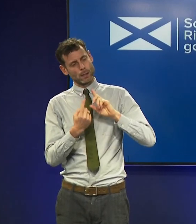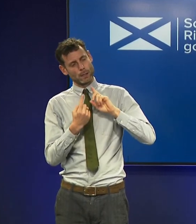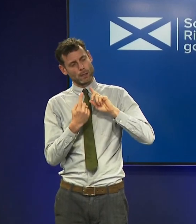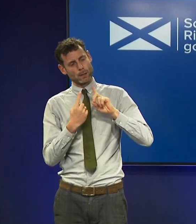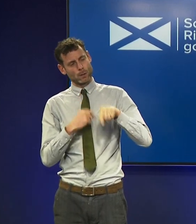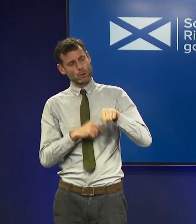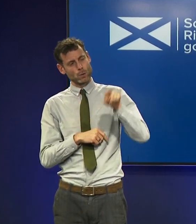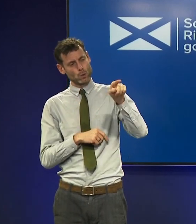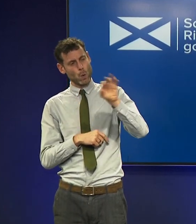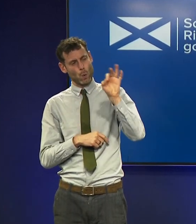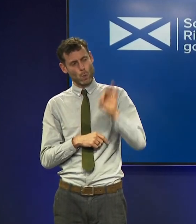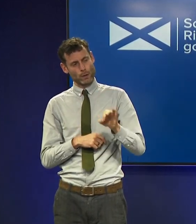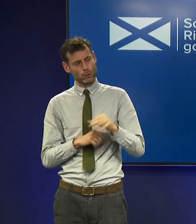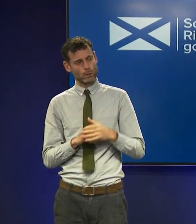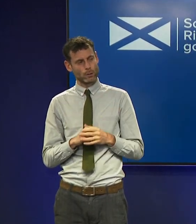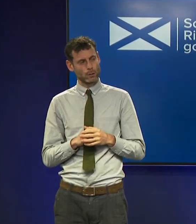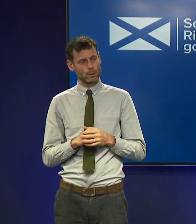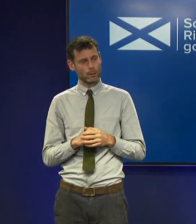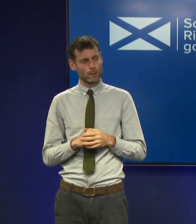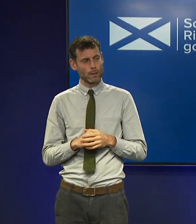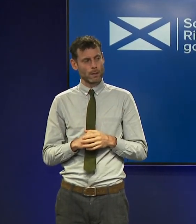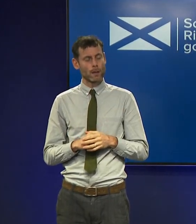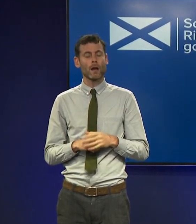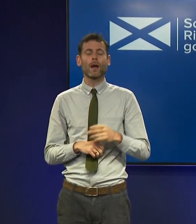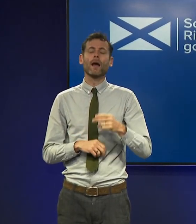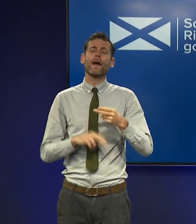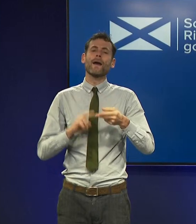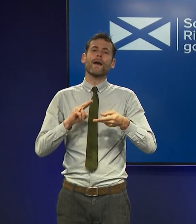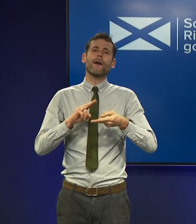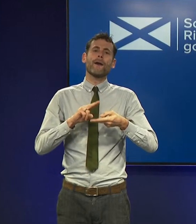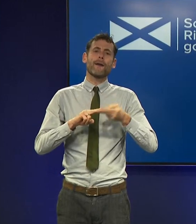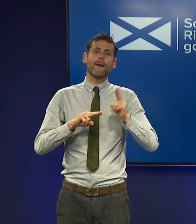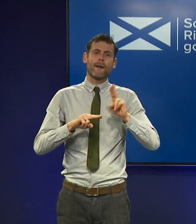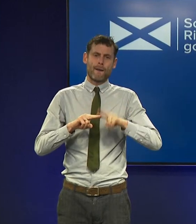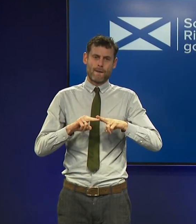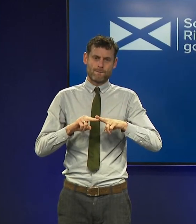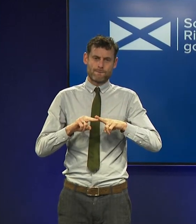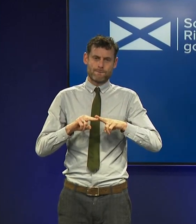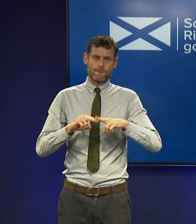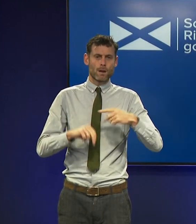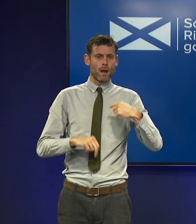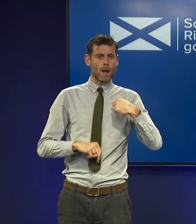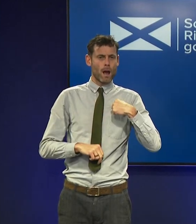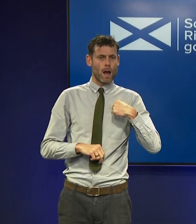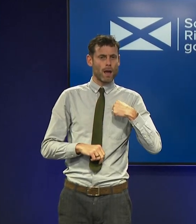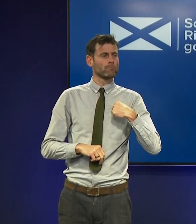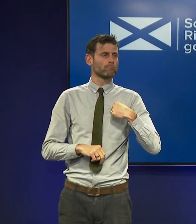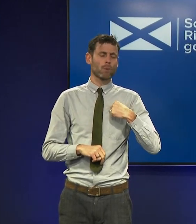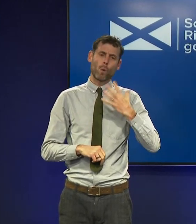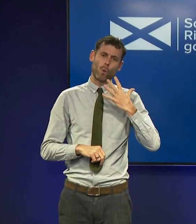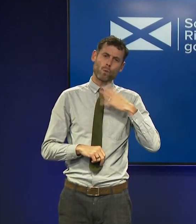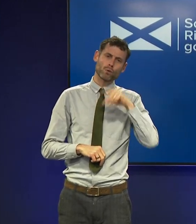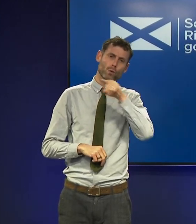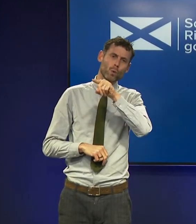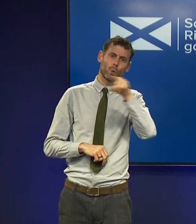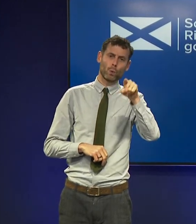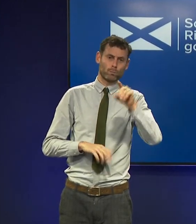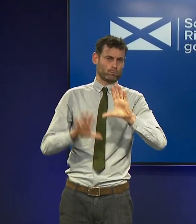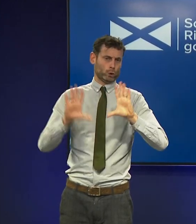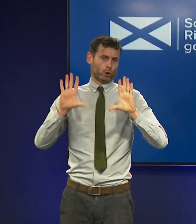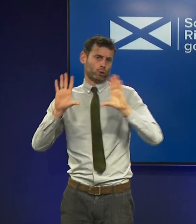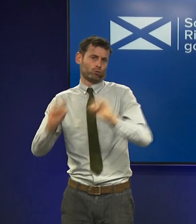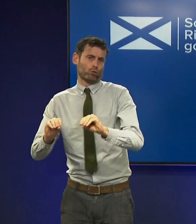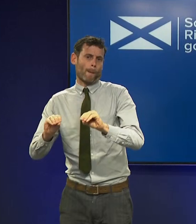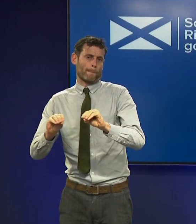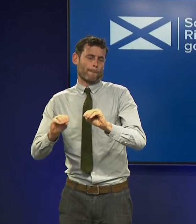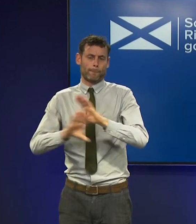to others as well. If I'm going to ask people to change anything that they are currently doing, I will say so explicitly. So I'm not asking people